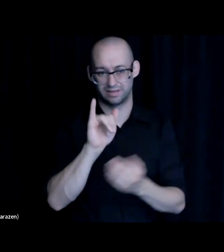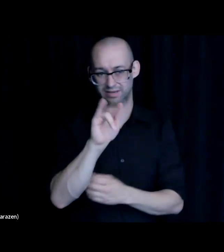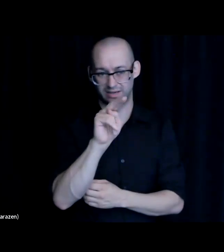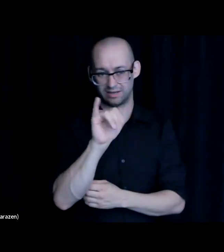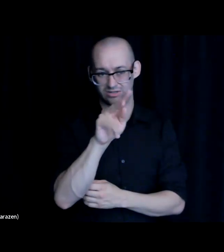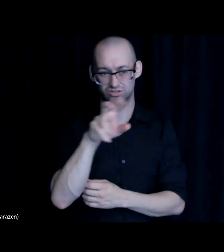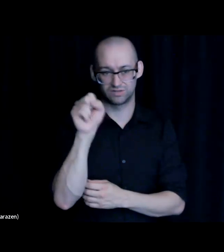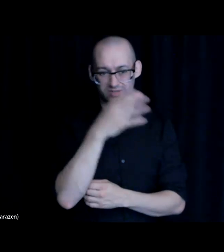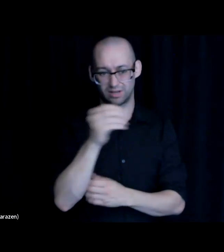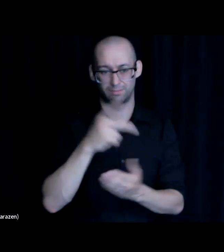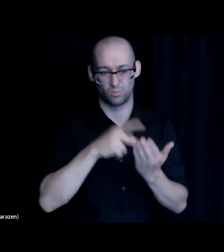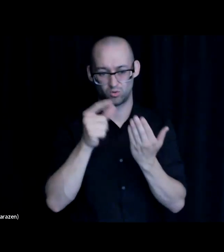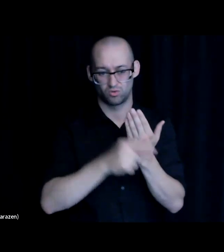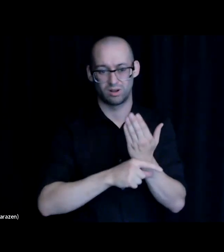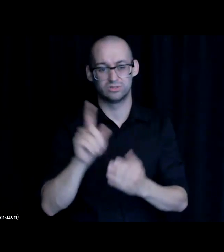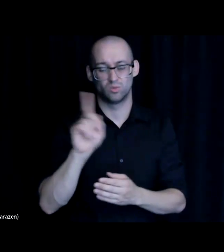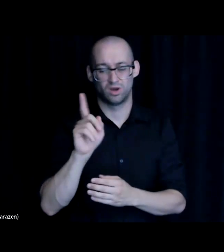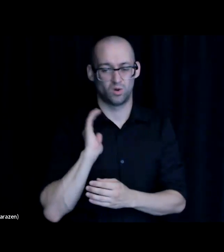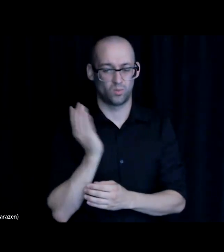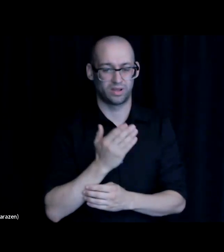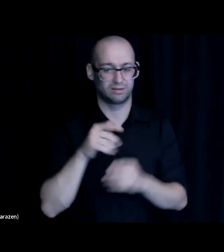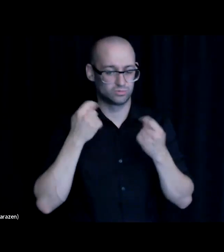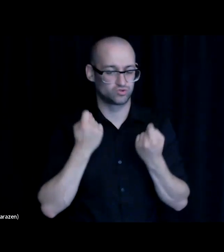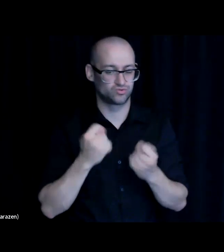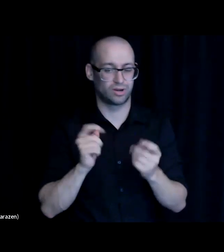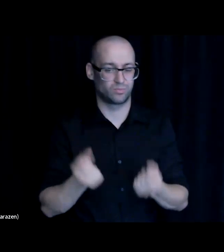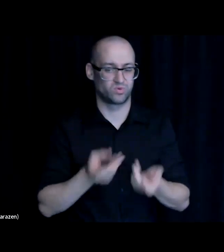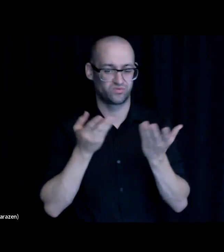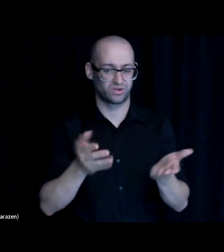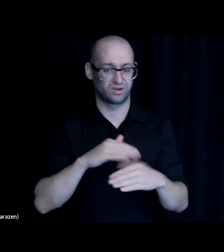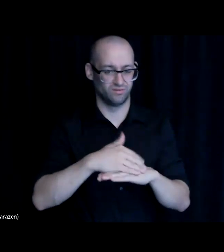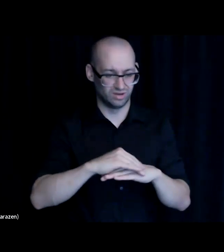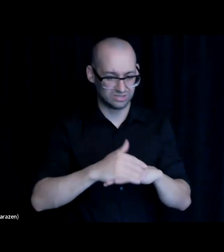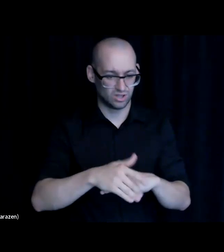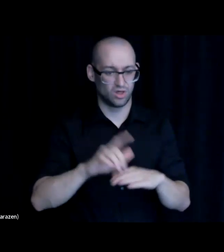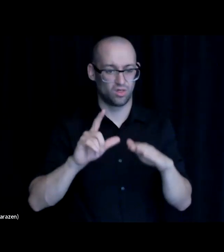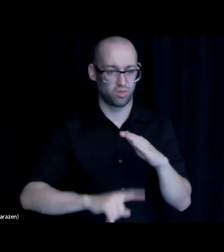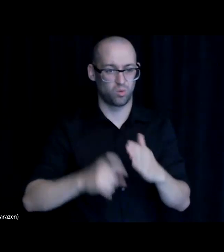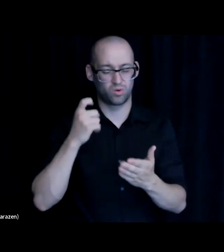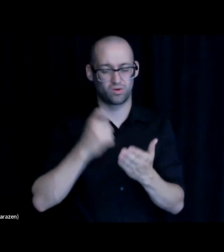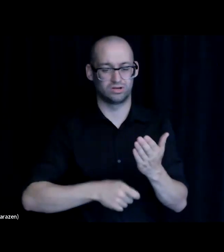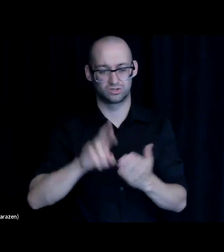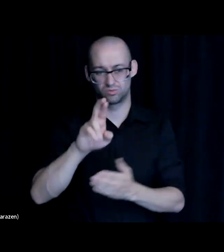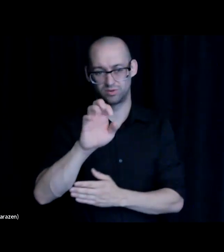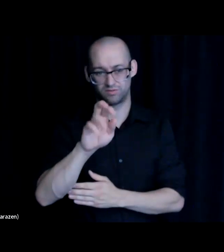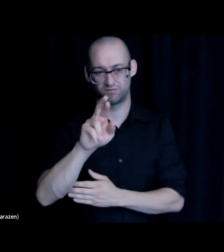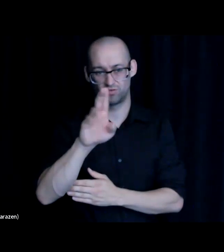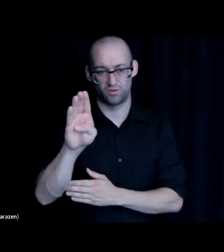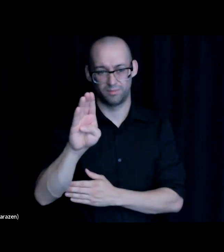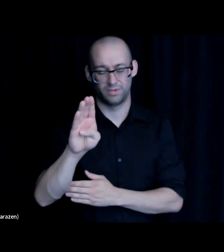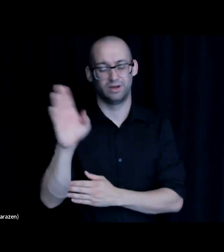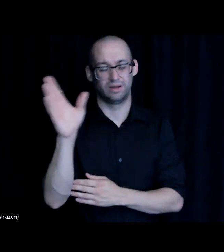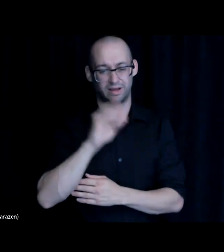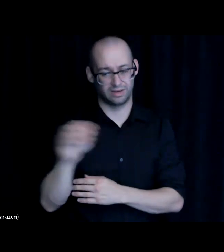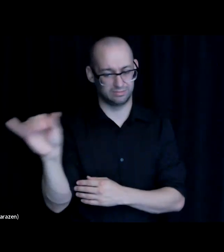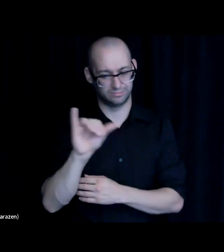programs where we attempt to provide devices low cost, refurbished, and likewise